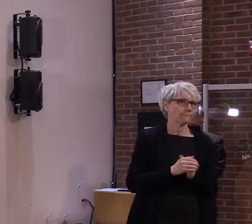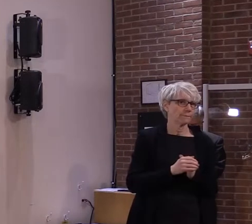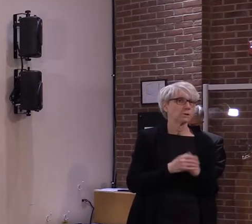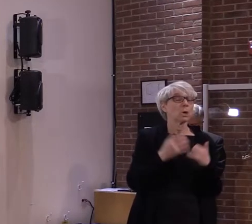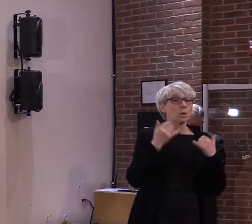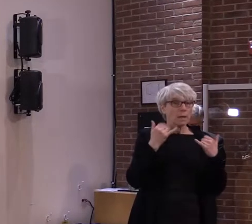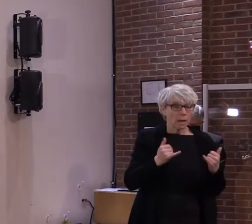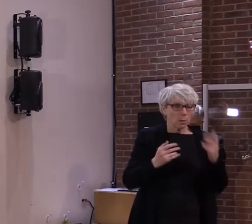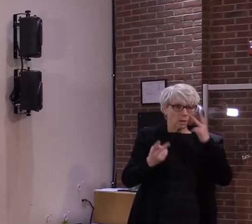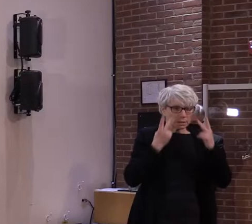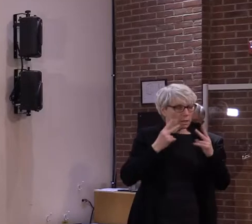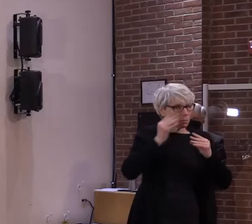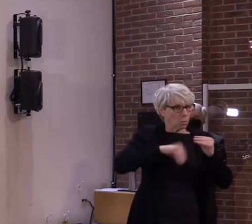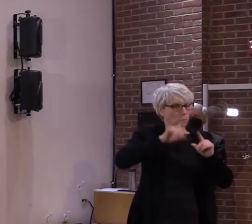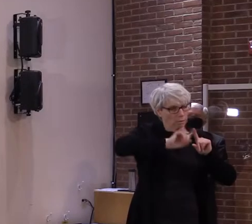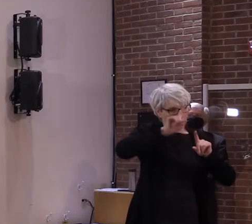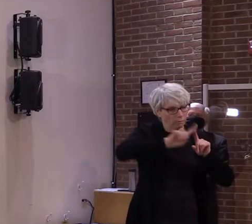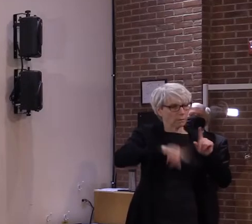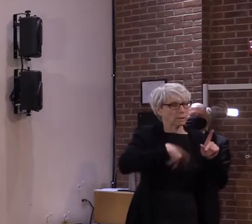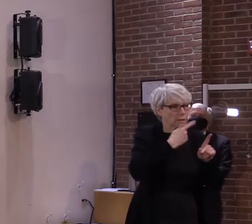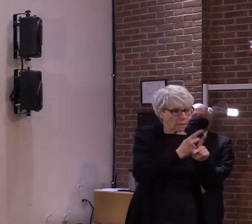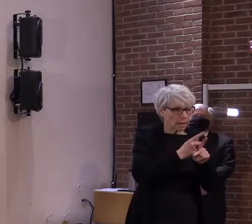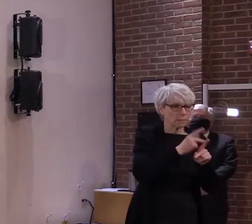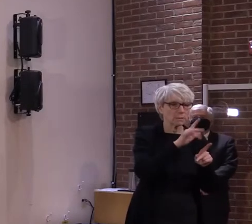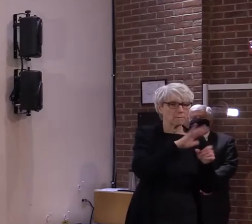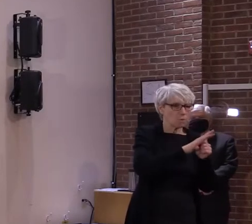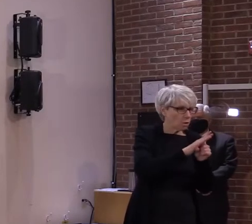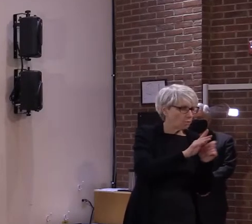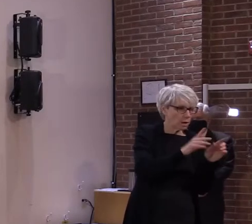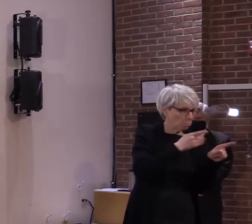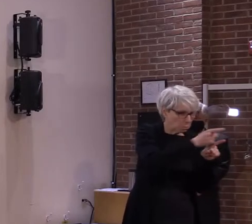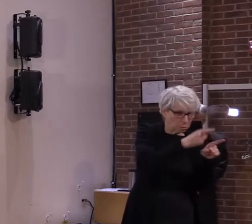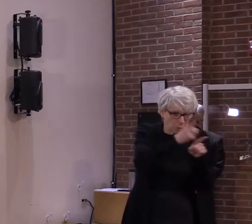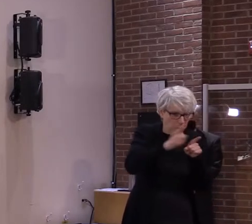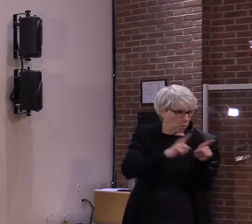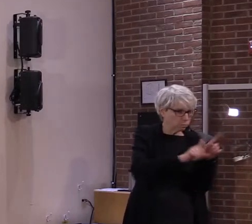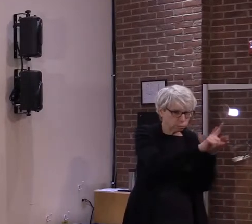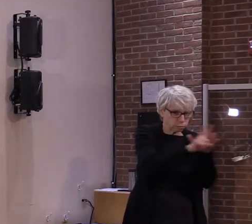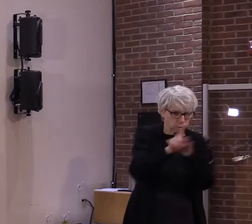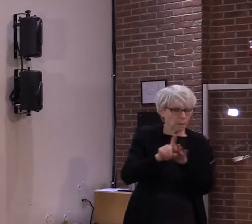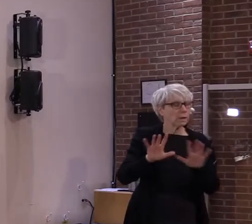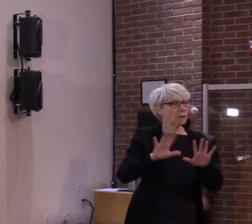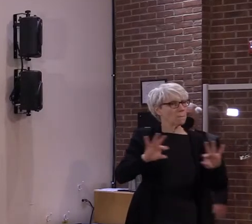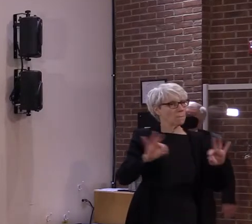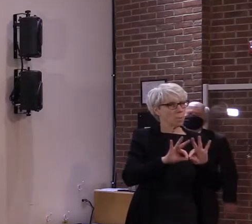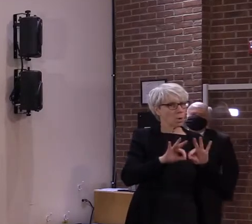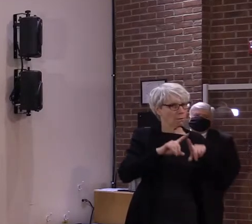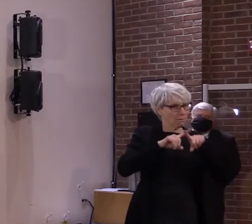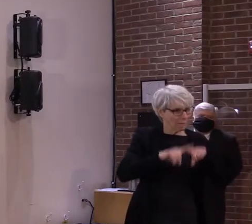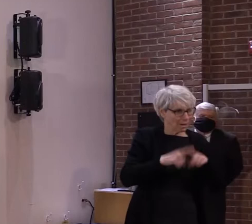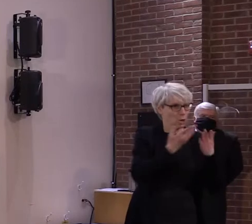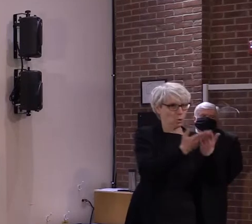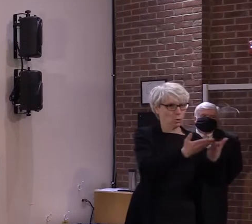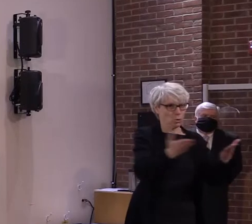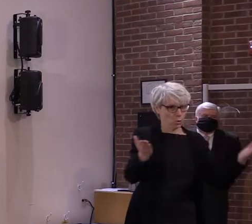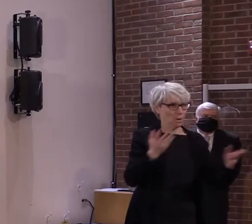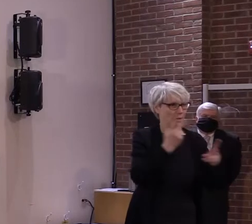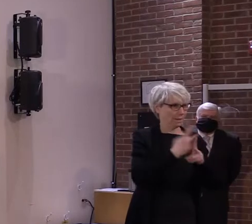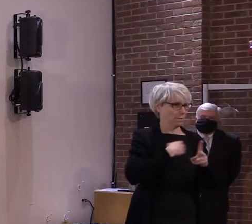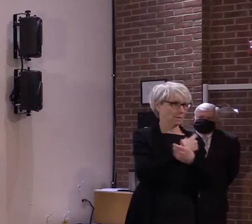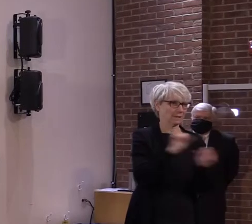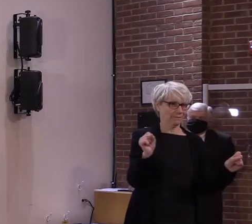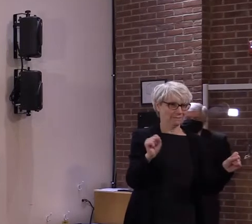variants of the virus, we truly need your help to bring this vision to life. This is how we get kids back to